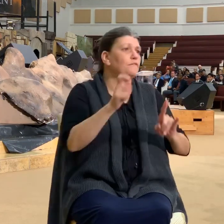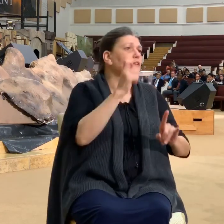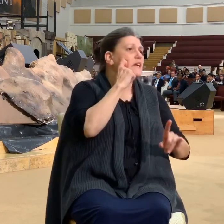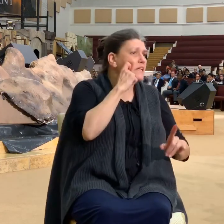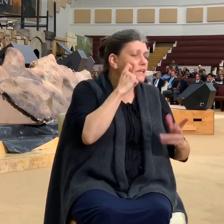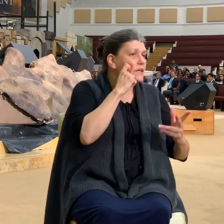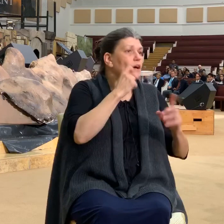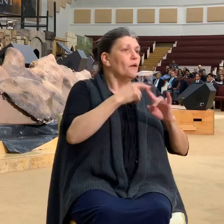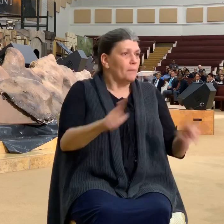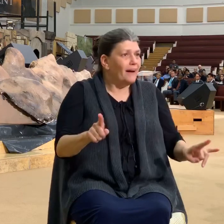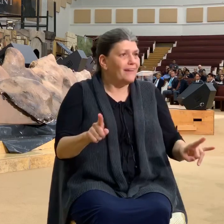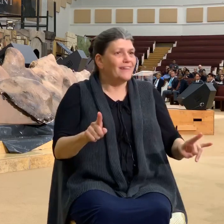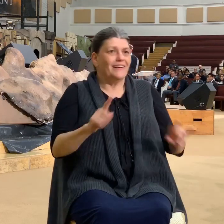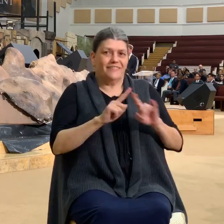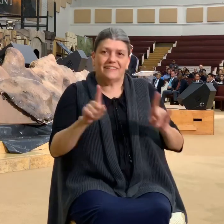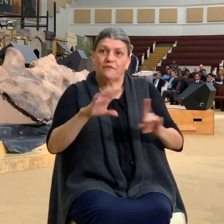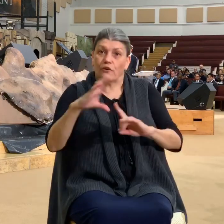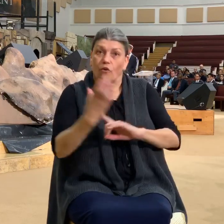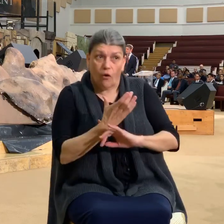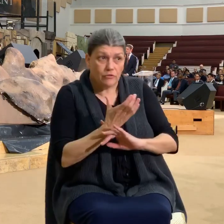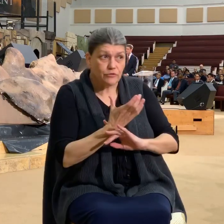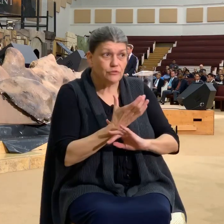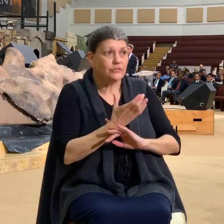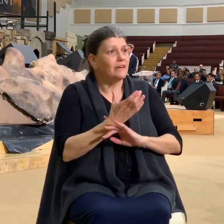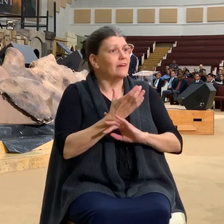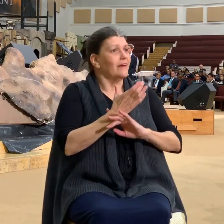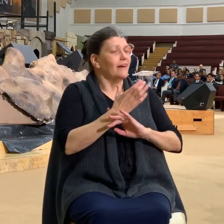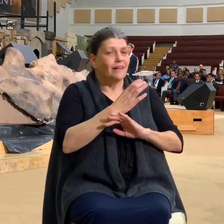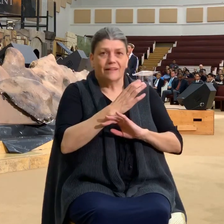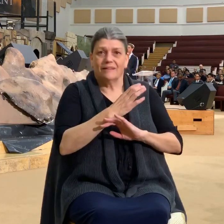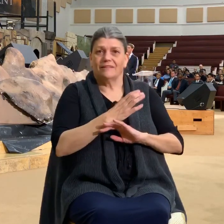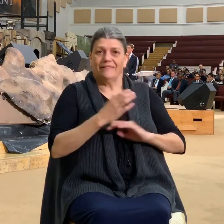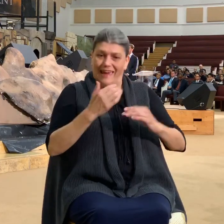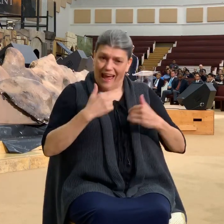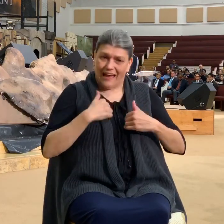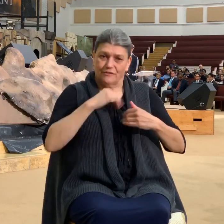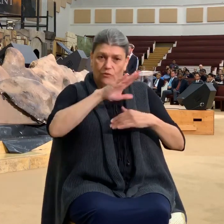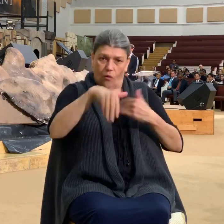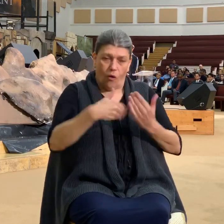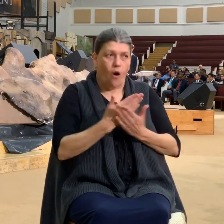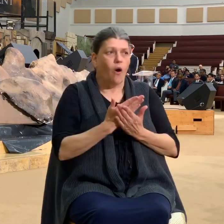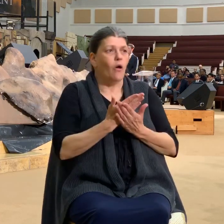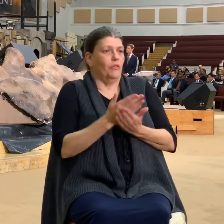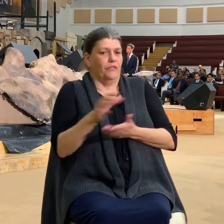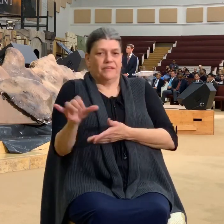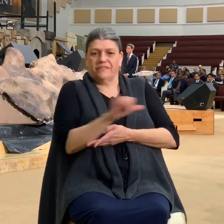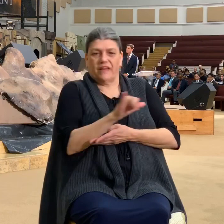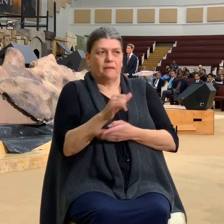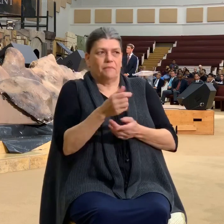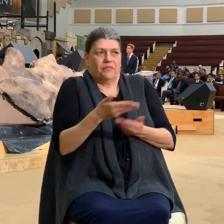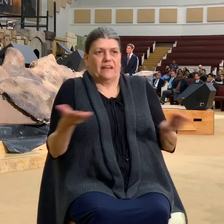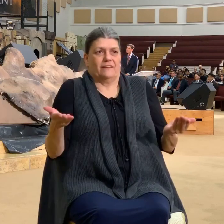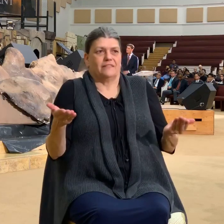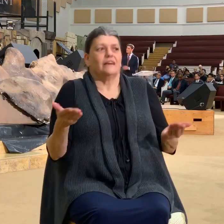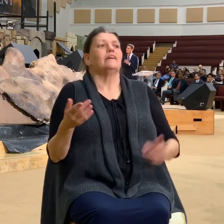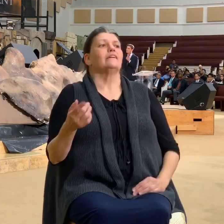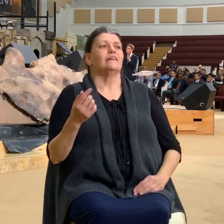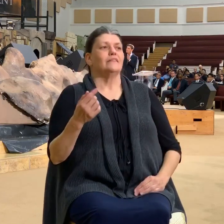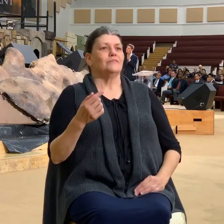the different cultures, people, race, and kindred had some things in common. They were all in white